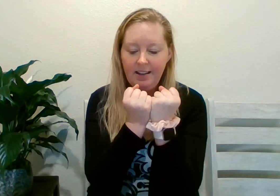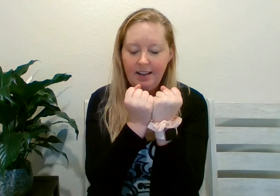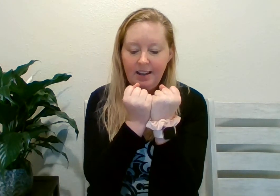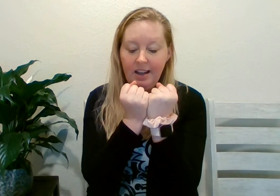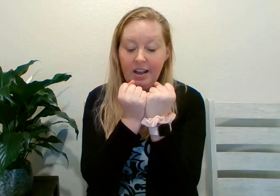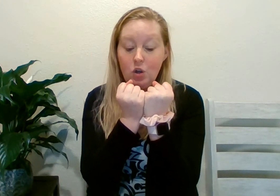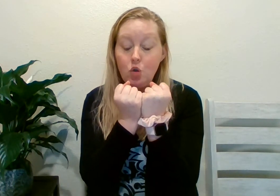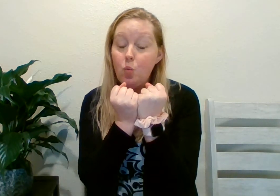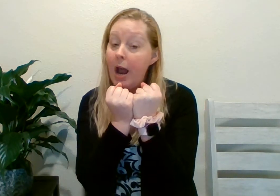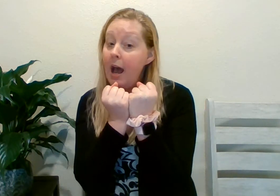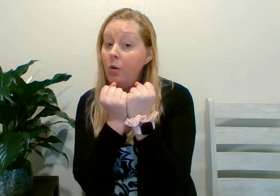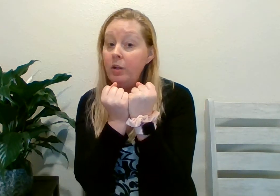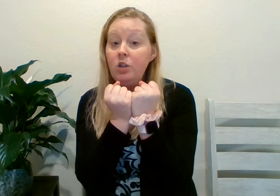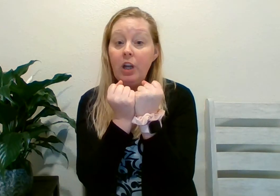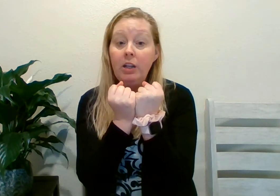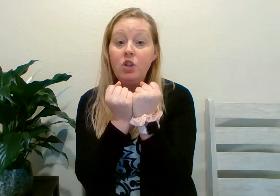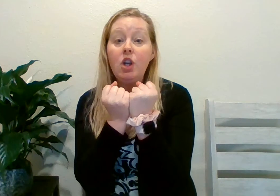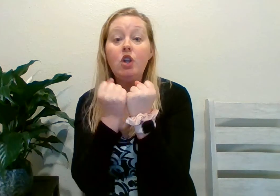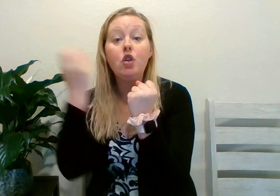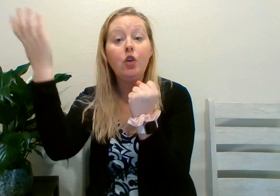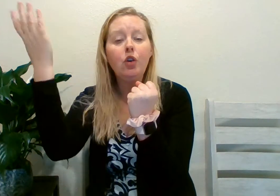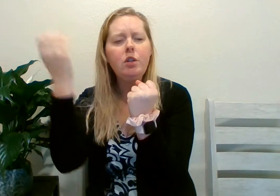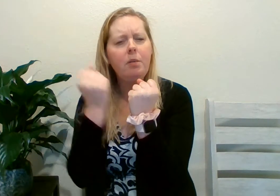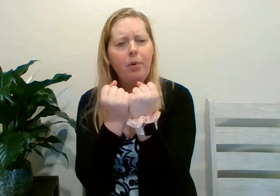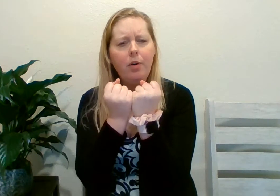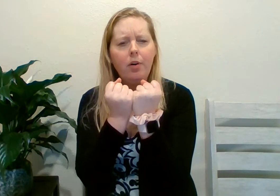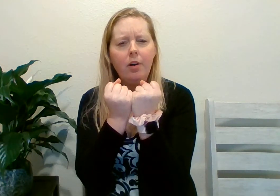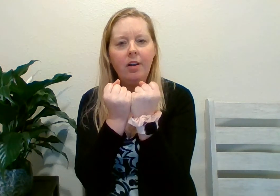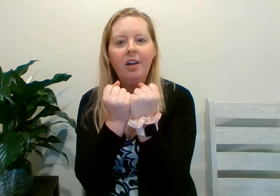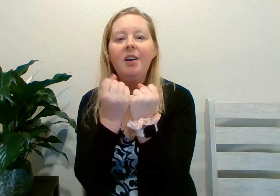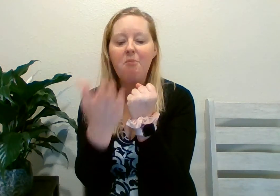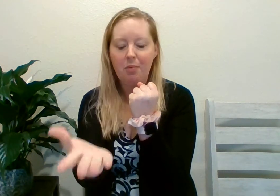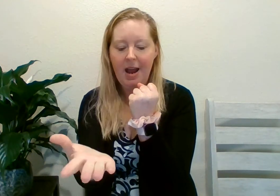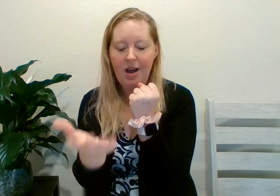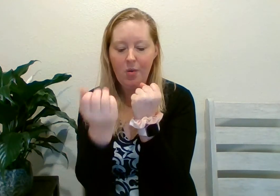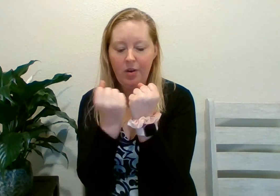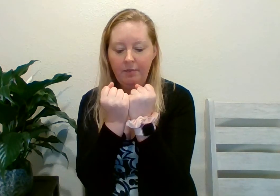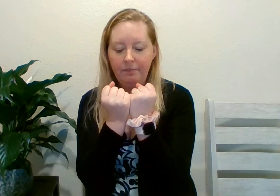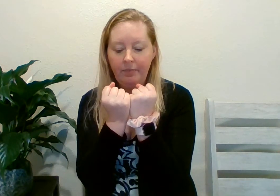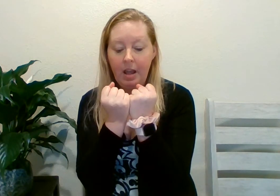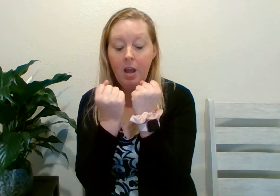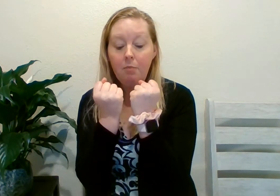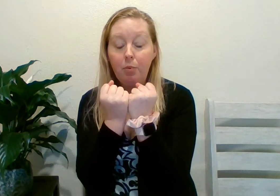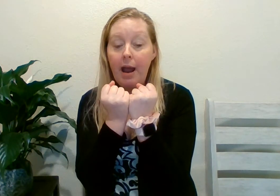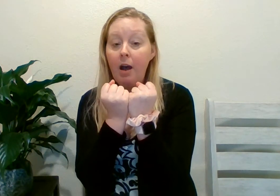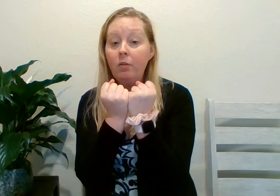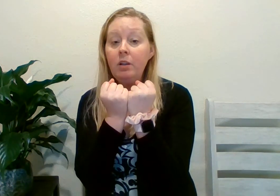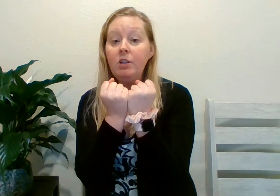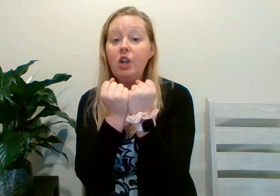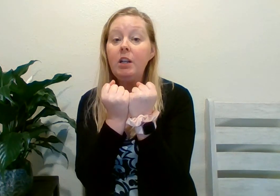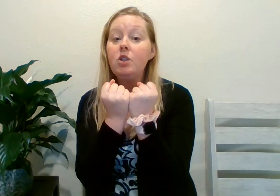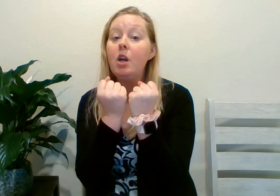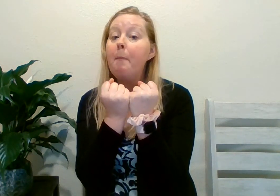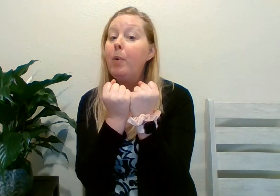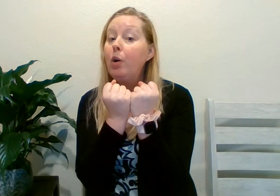Brow. Drown. Change the dr to br. Brown. Brown. Brown. Change the bur